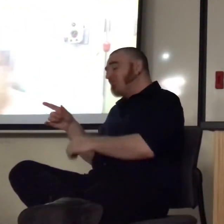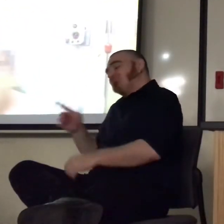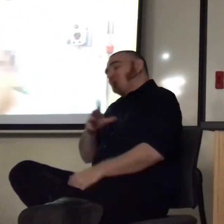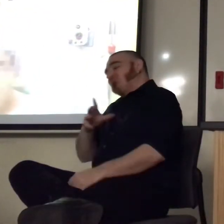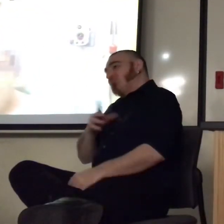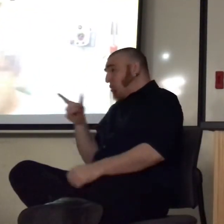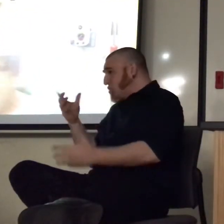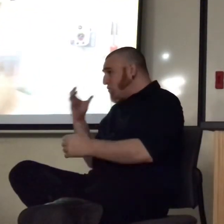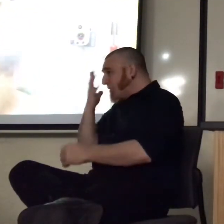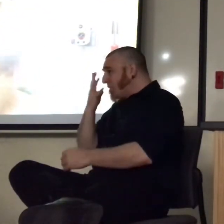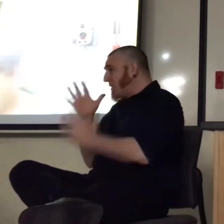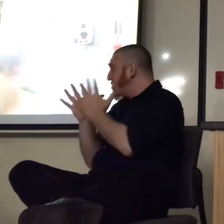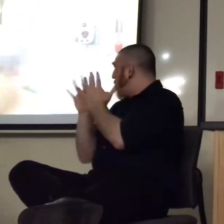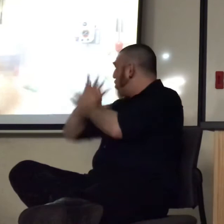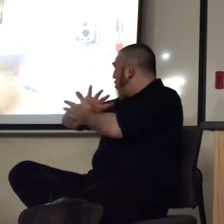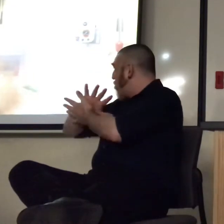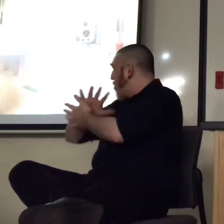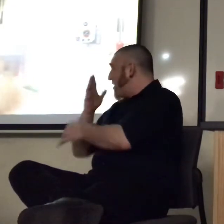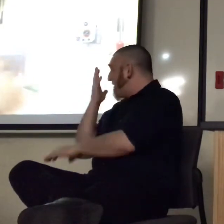want your face blurred or not?